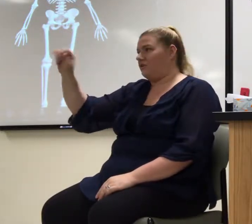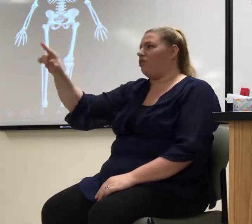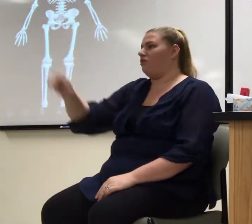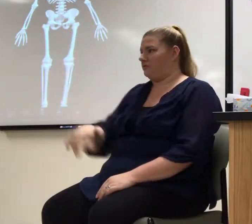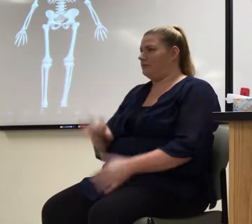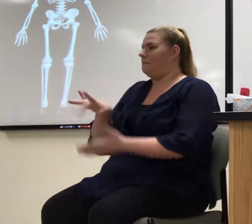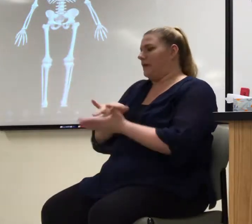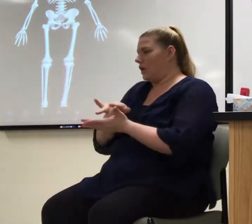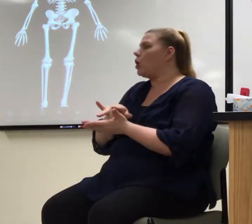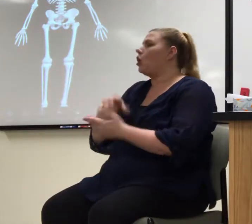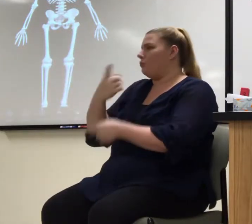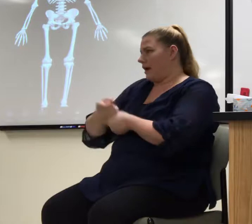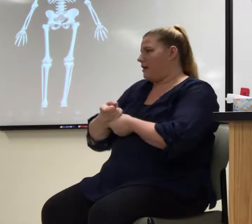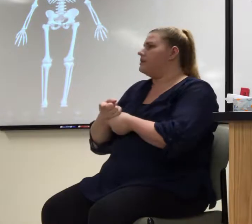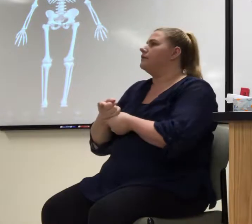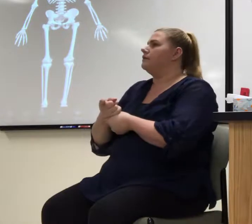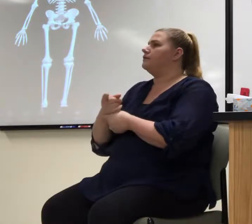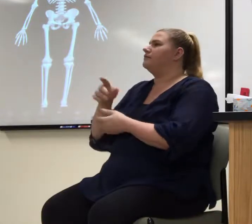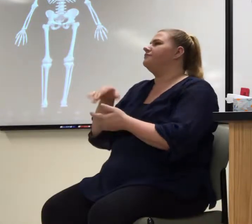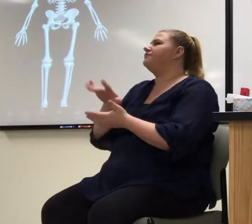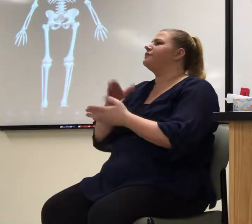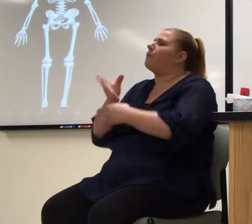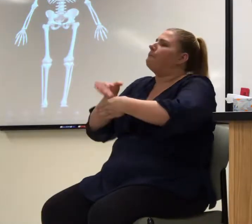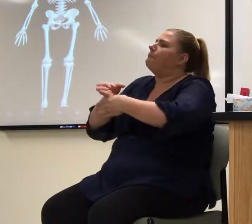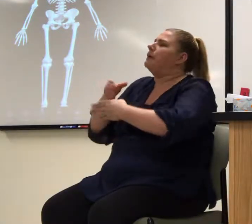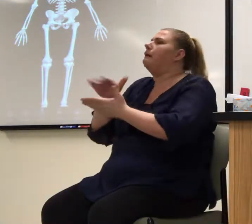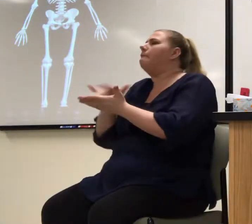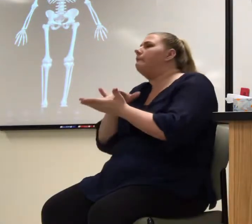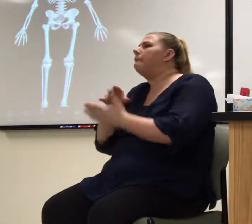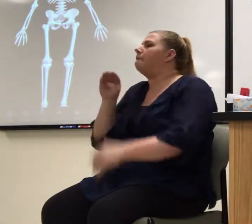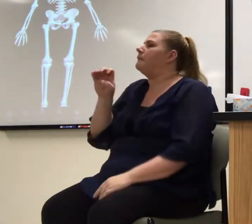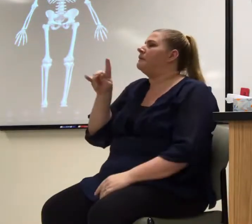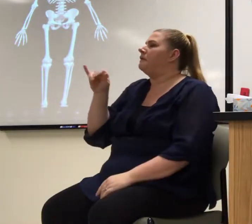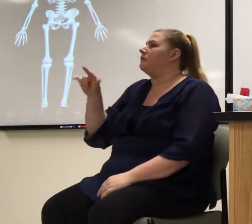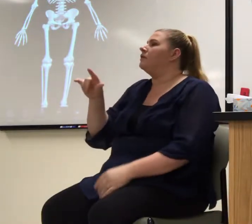books also use the terms, instead of medial, they say internal rotation.